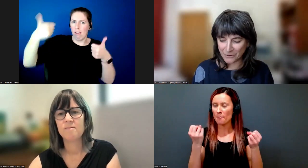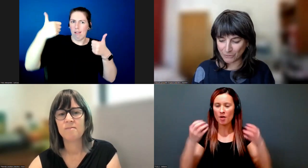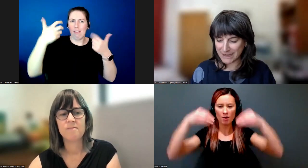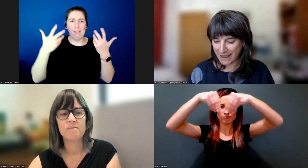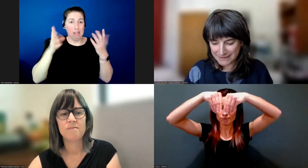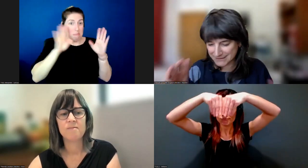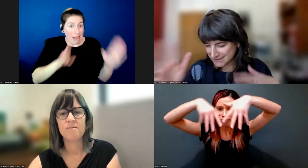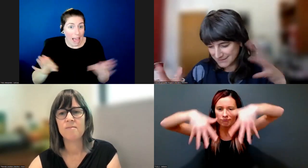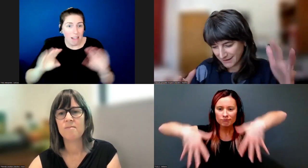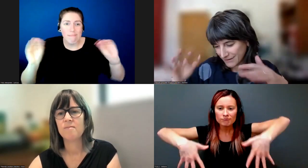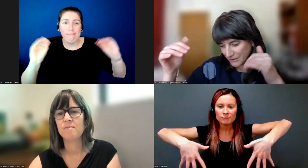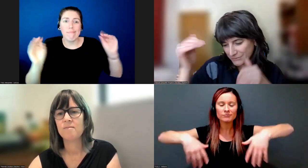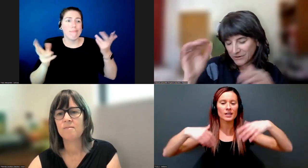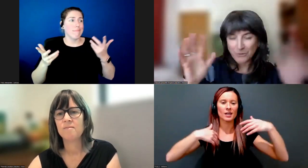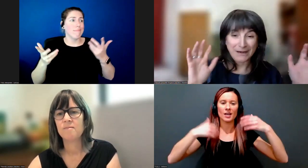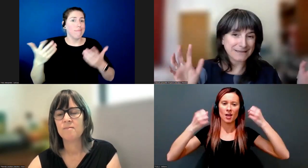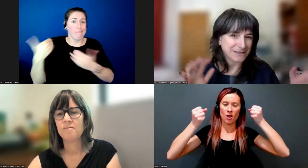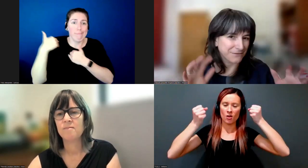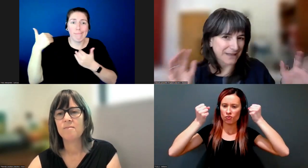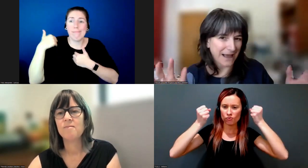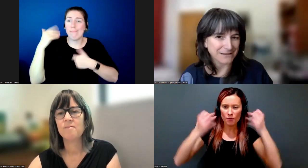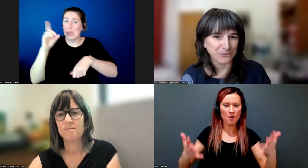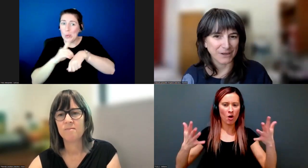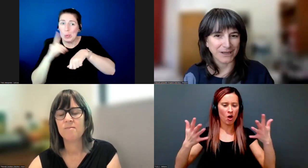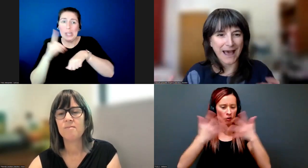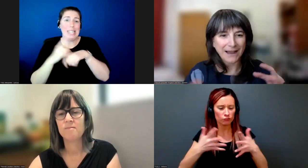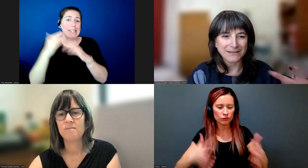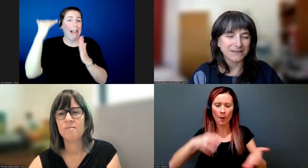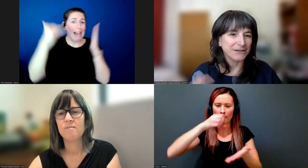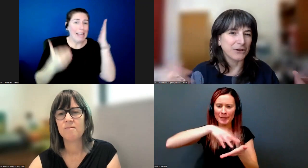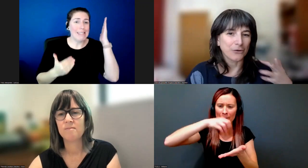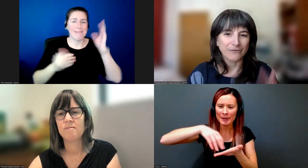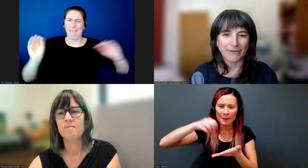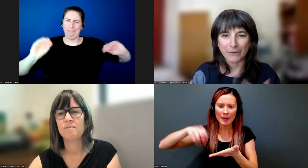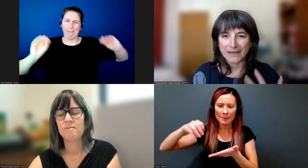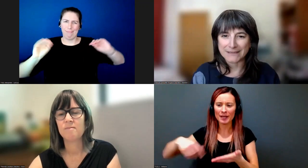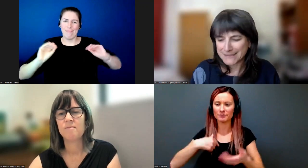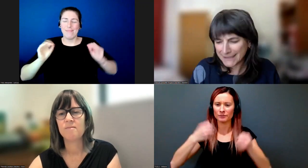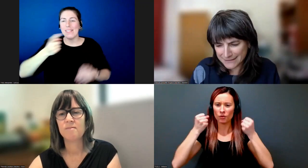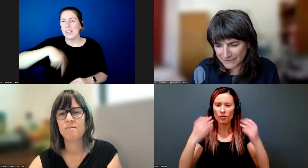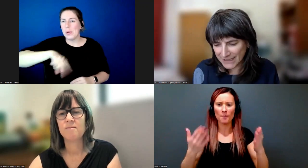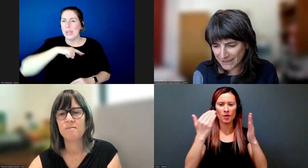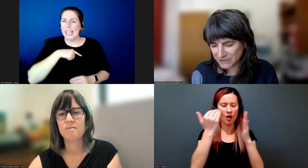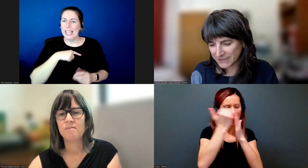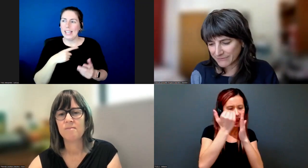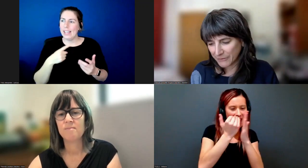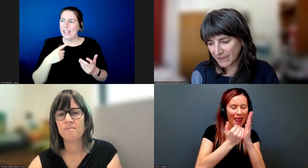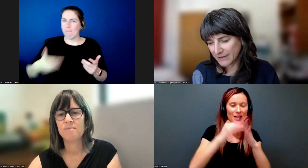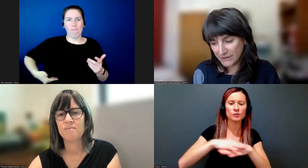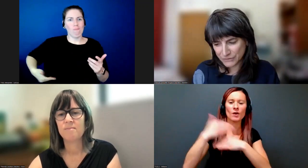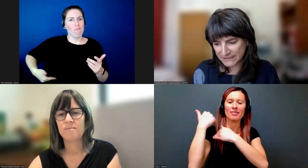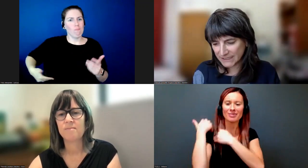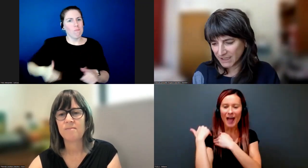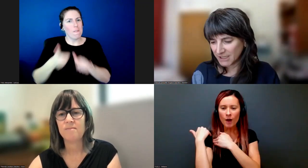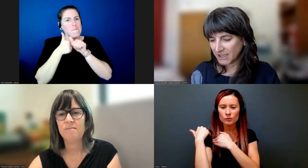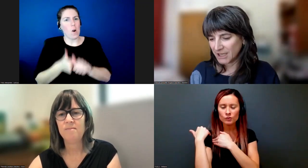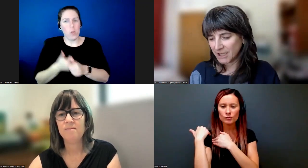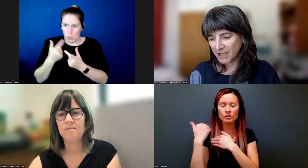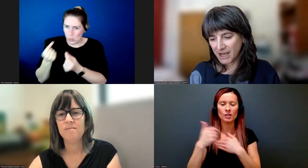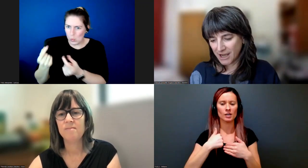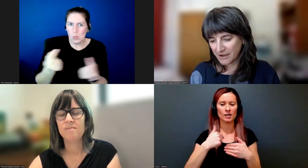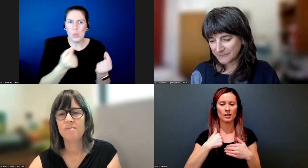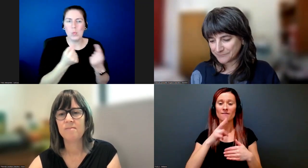no tasks, no lists of tasks. We acted, very instinctively, actually, very naturally.